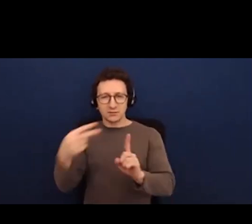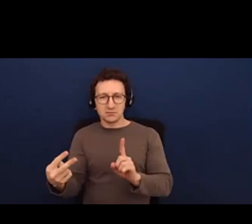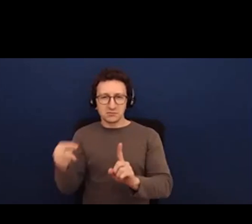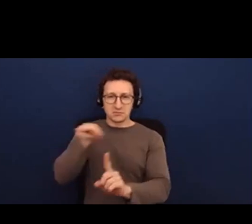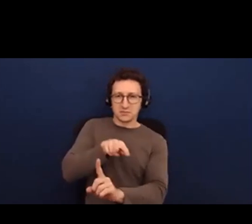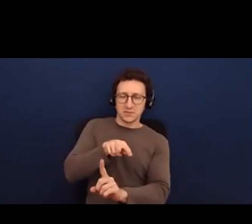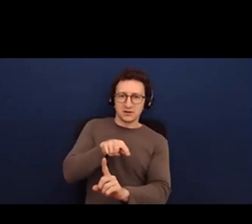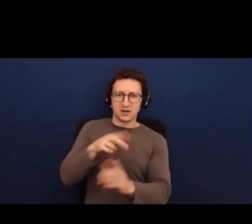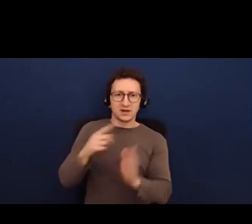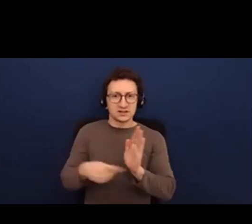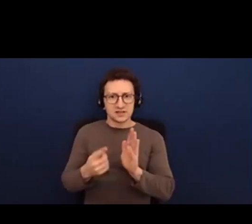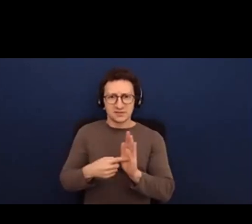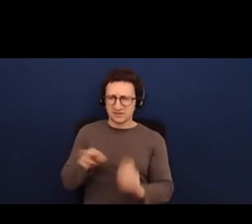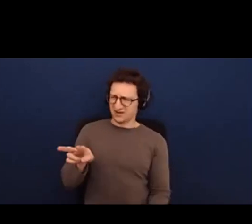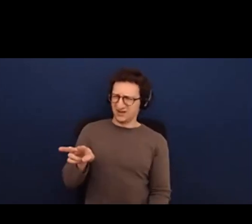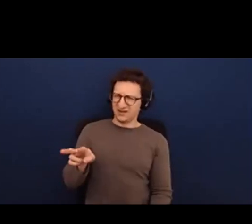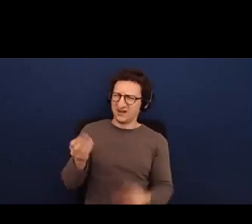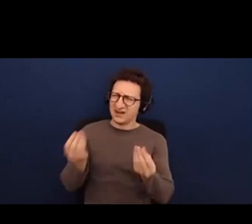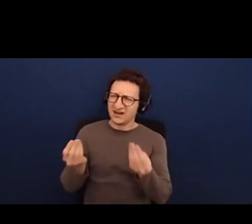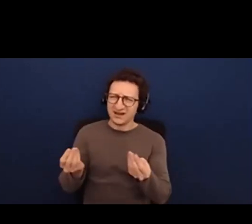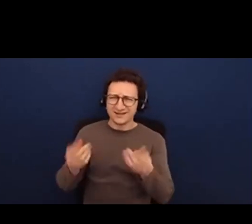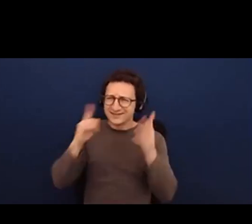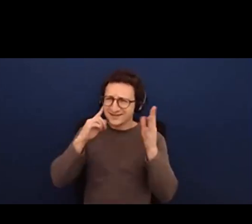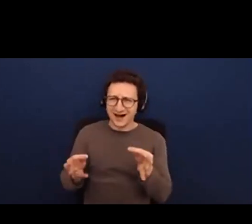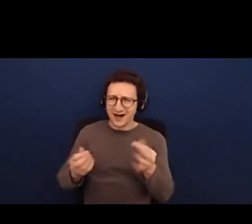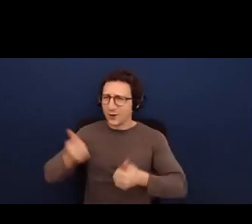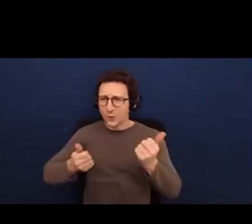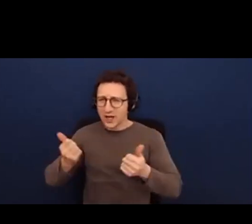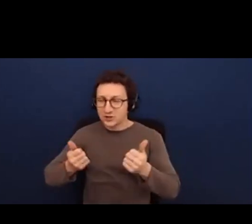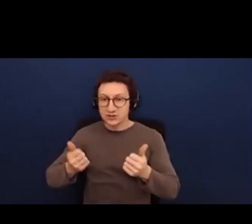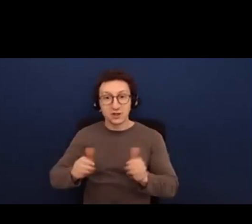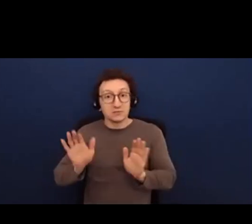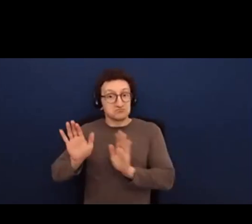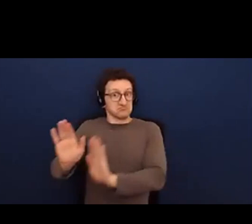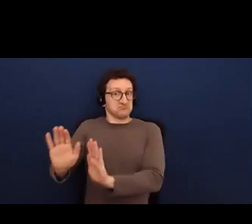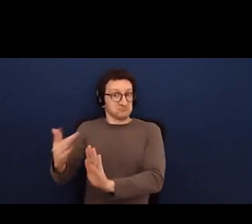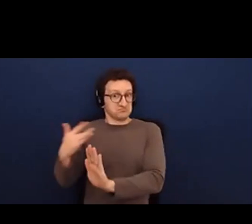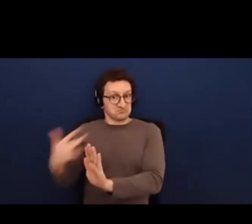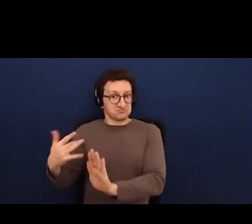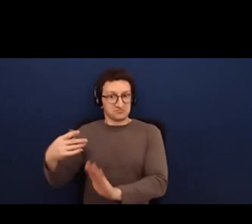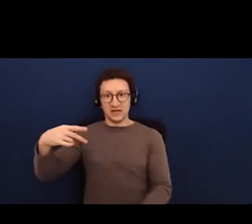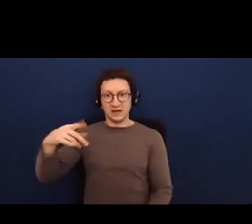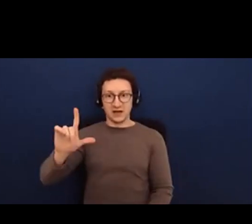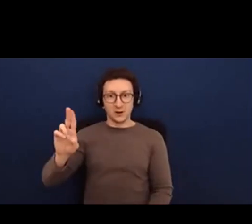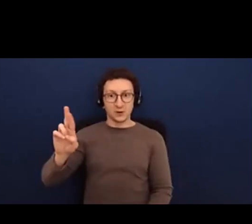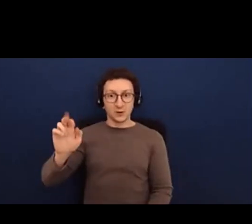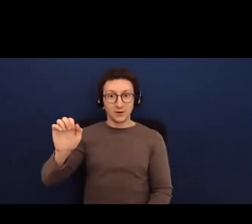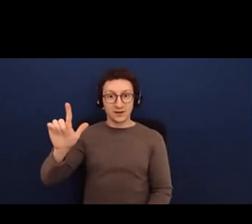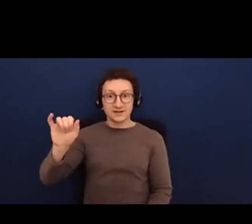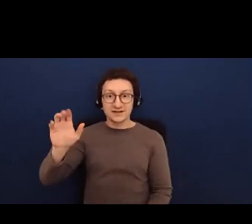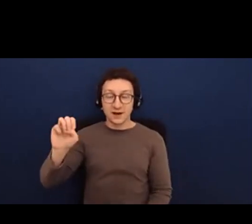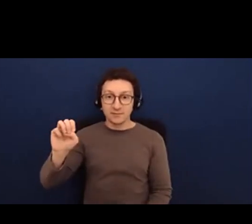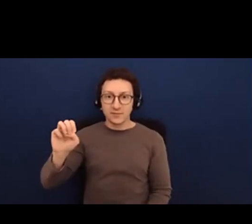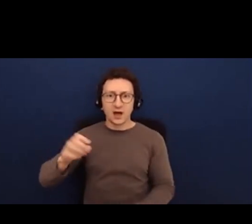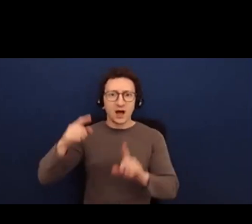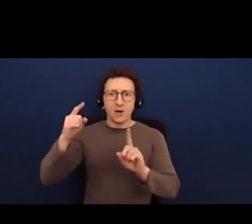frustrating. But I think the pluralism is basic to what he is, and it encourages us to be